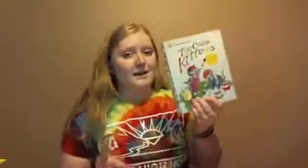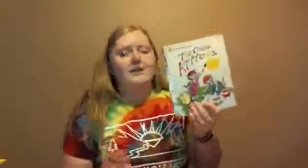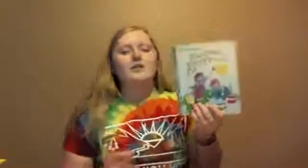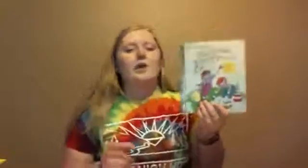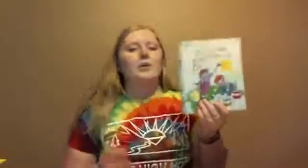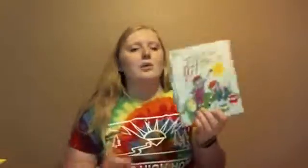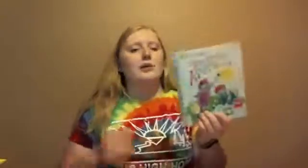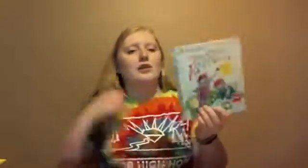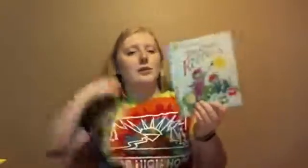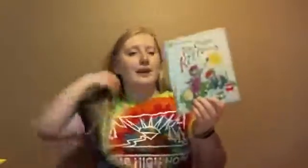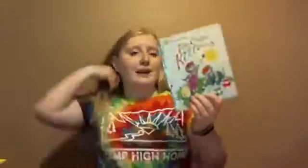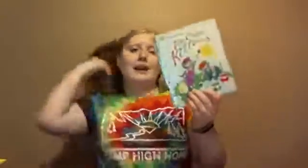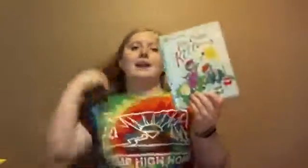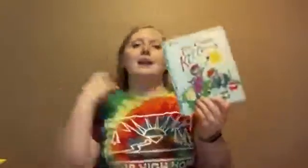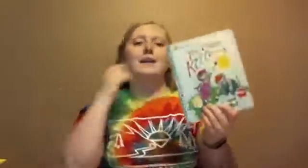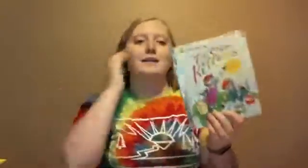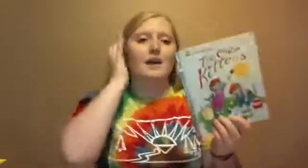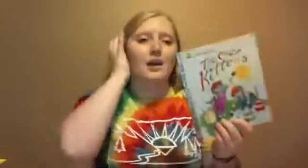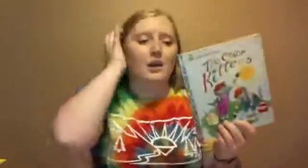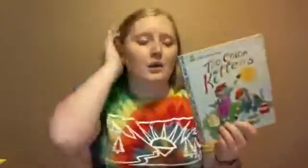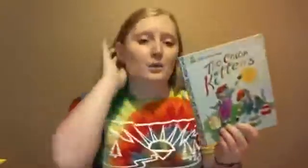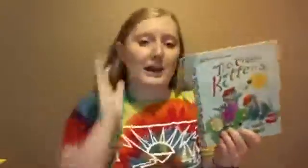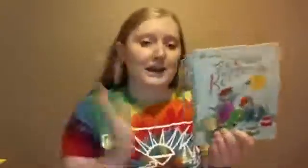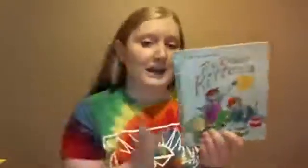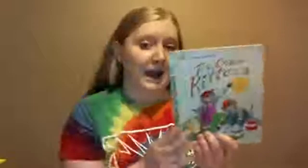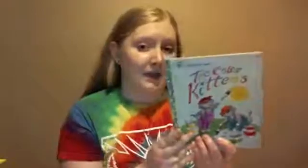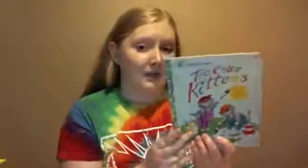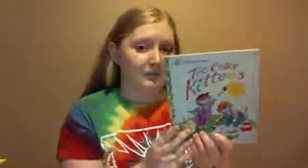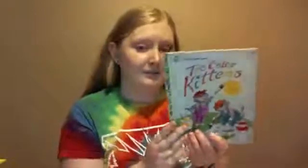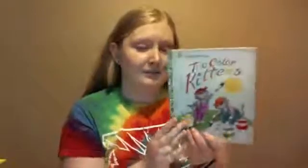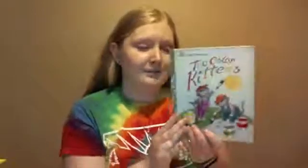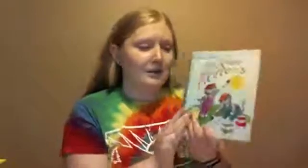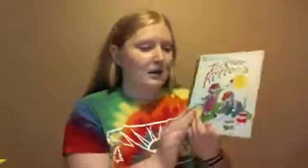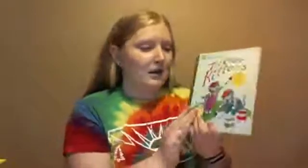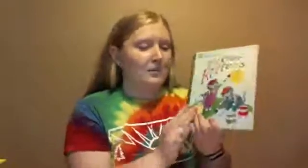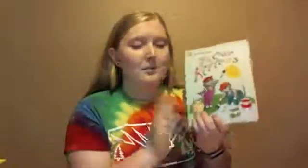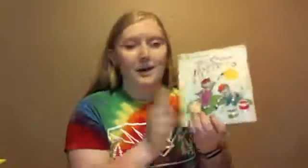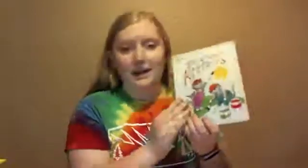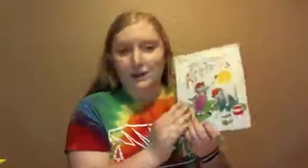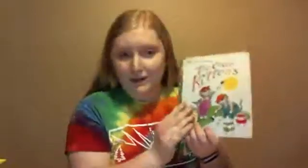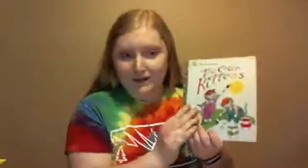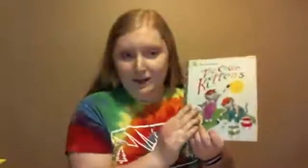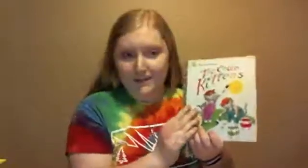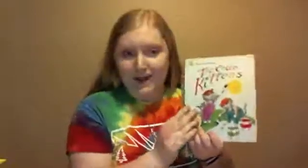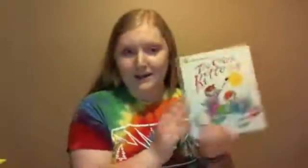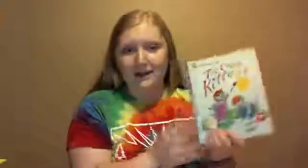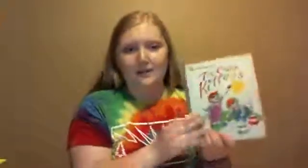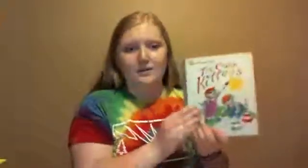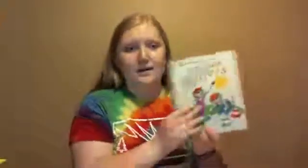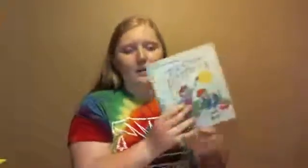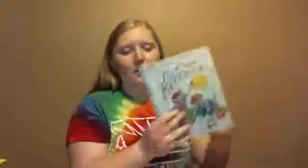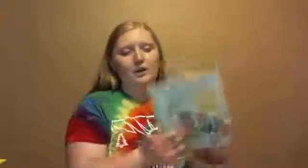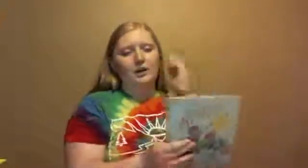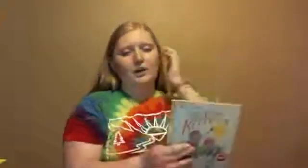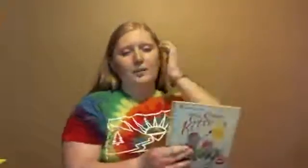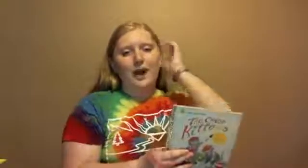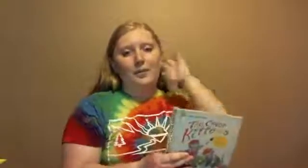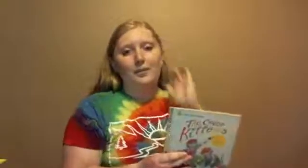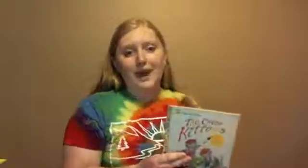lesson, so I won't teach you what kitten is right now, but you can come back next week and we'll learn about